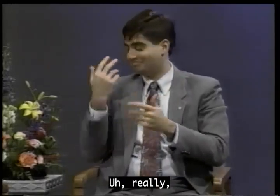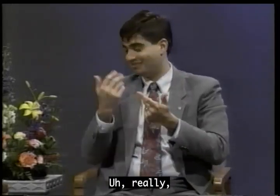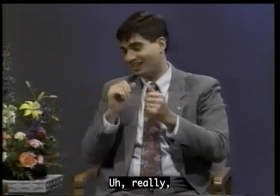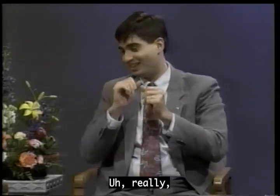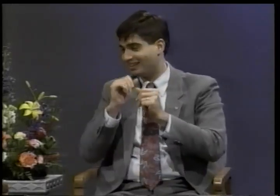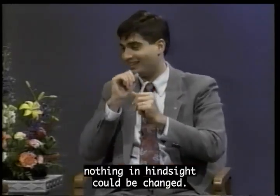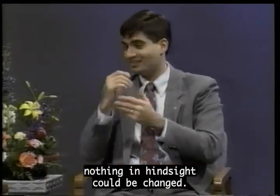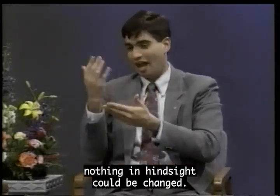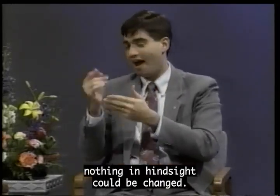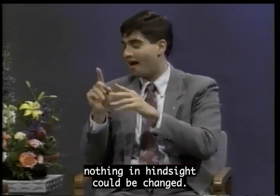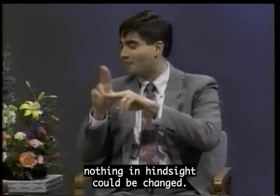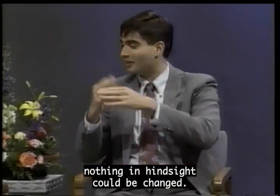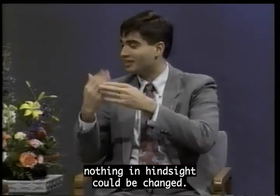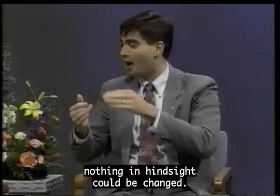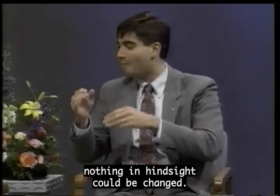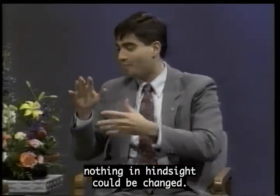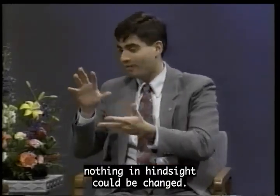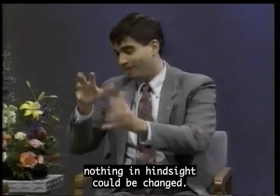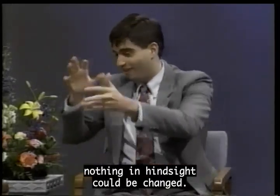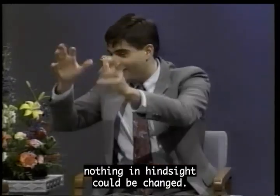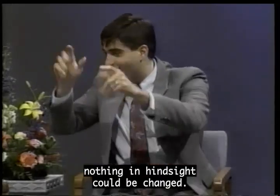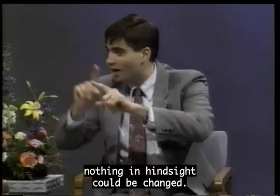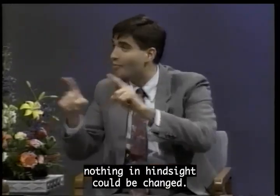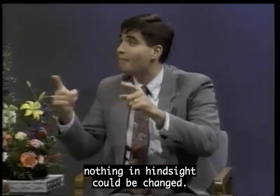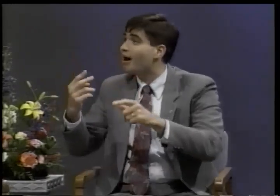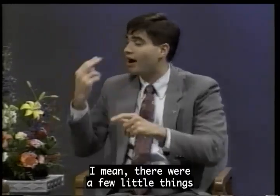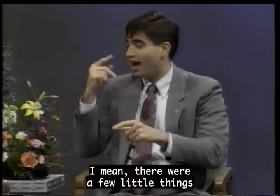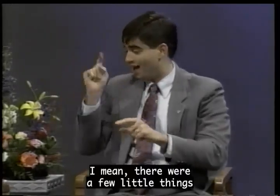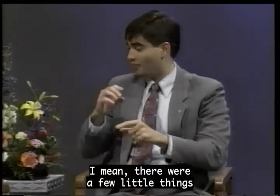Really, nothing in my hindsight could be changed. I mean, there were a few little